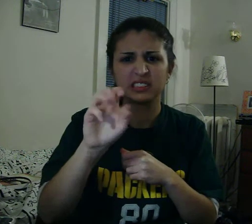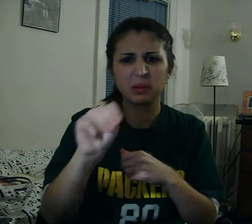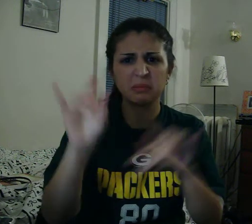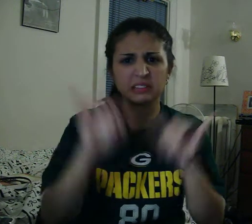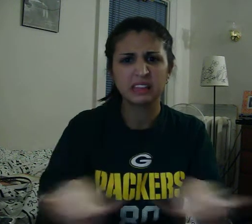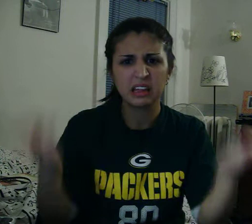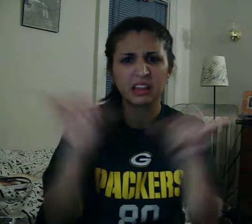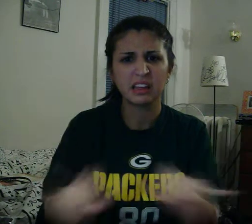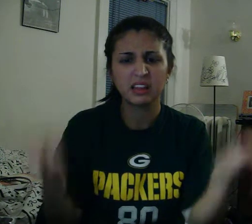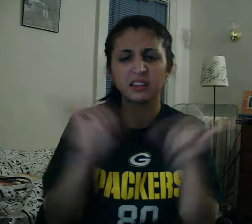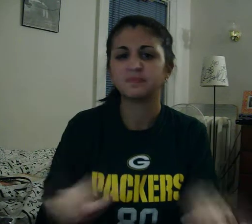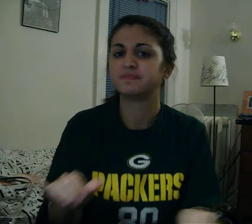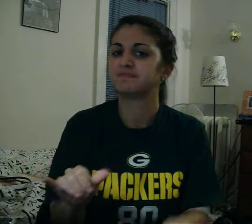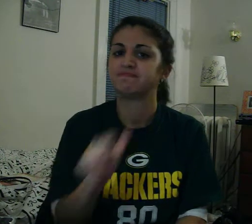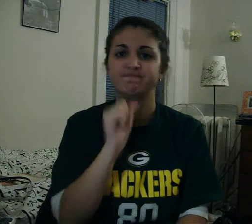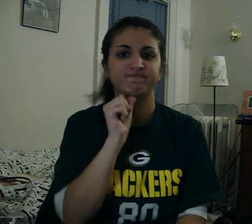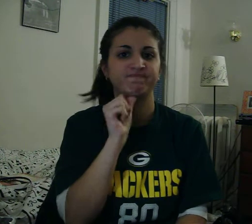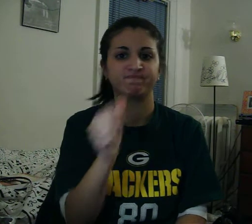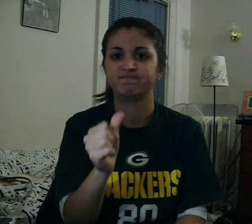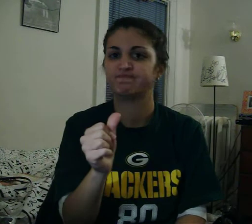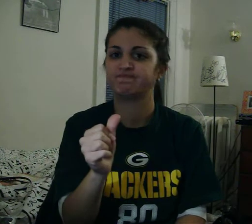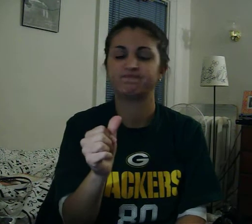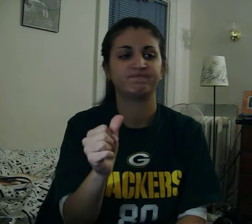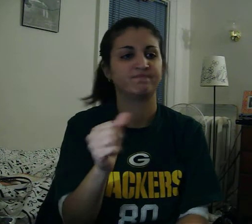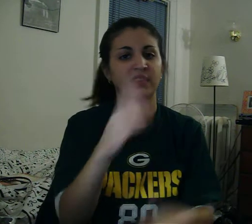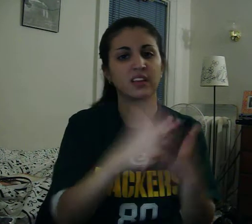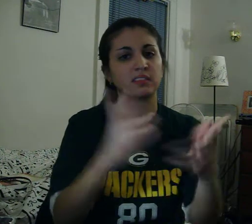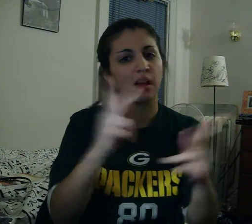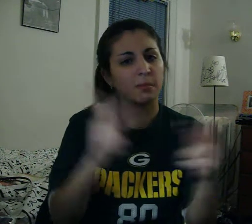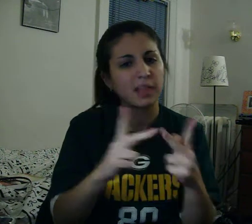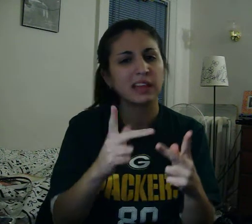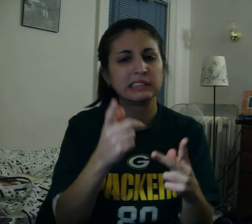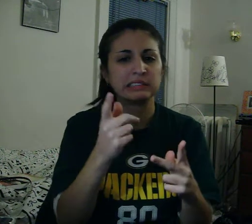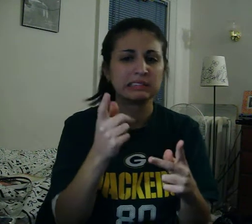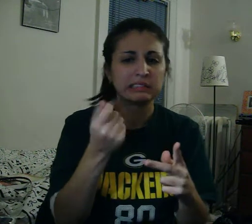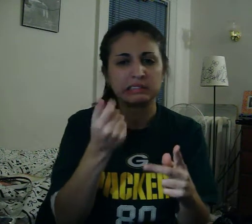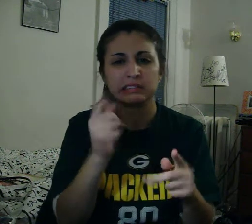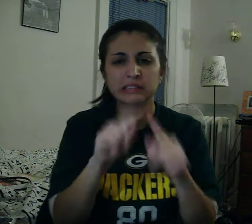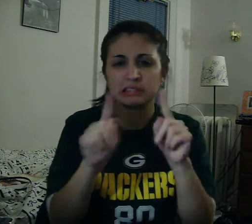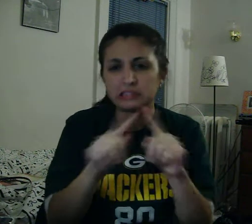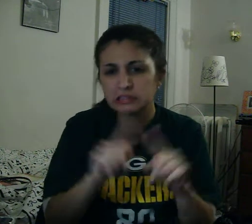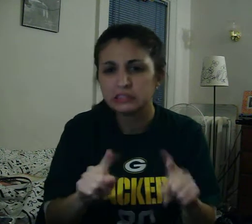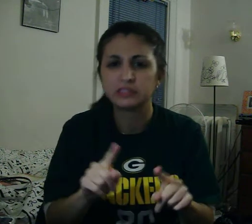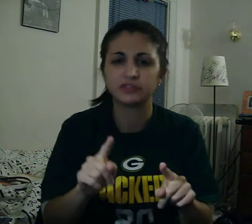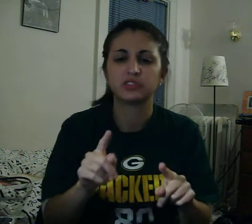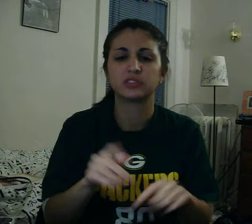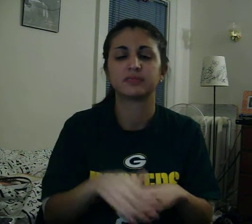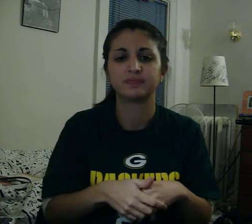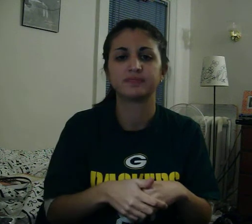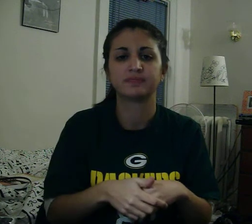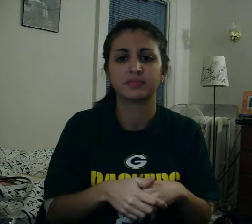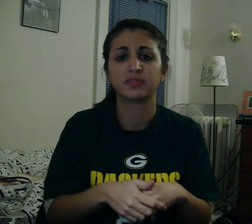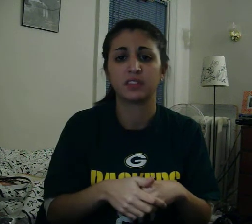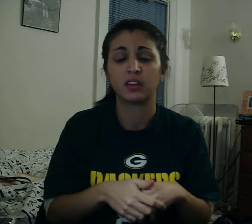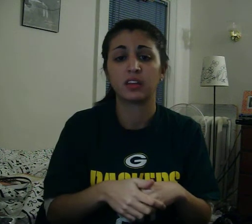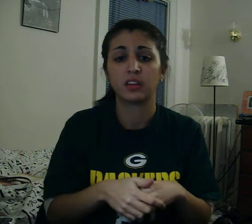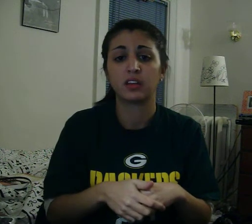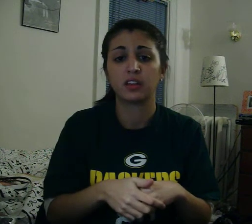justice system: the arrest phase, the prosecution phase, the arraignment phase in court, and the correctional